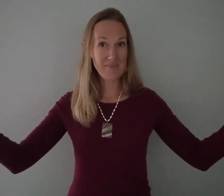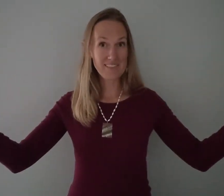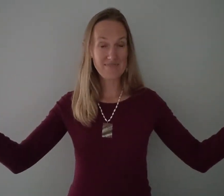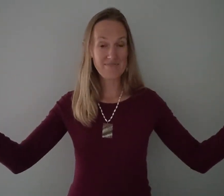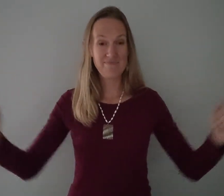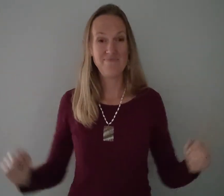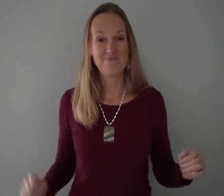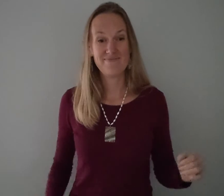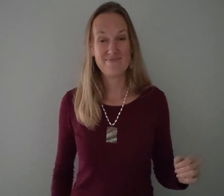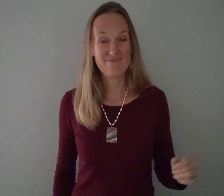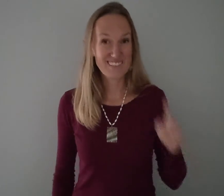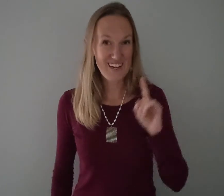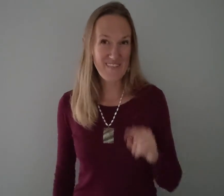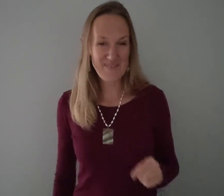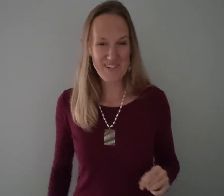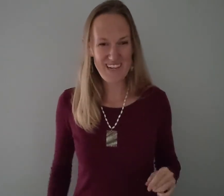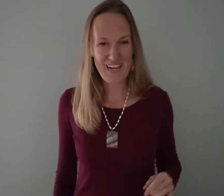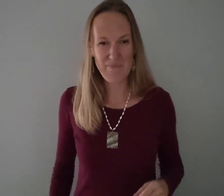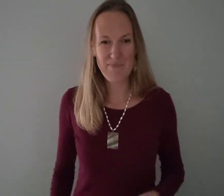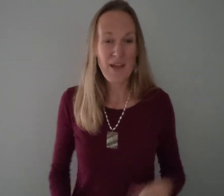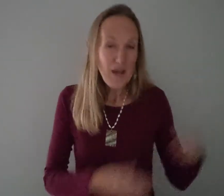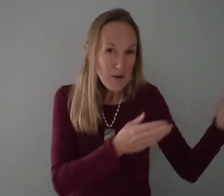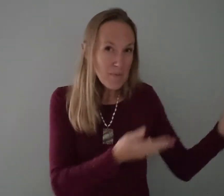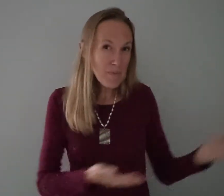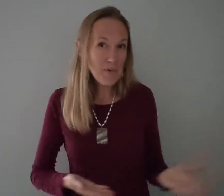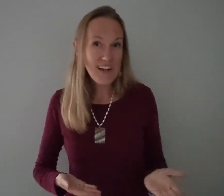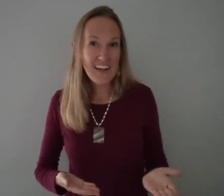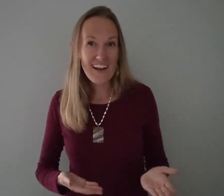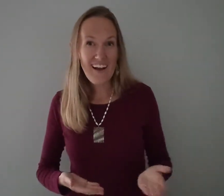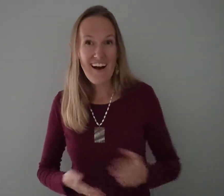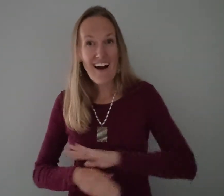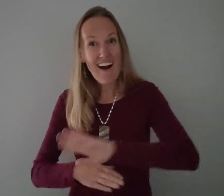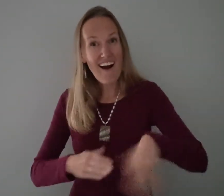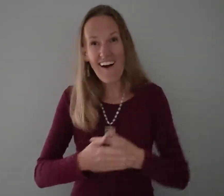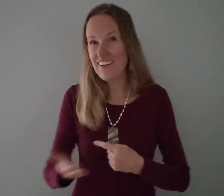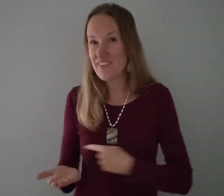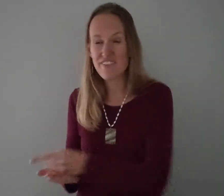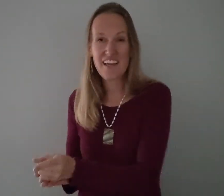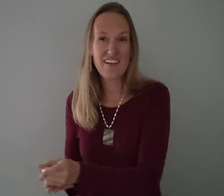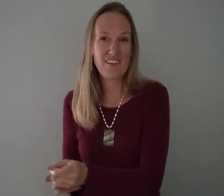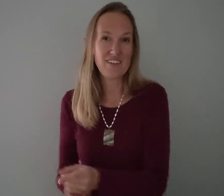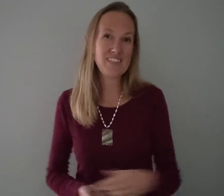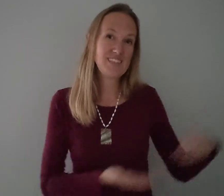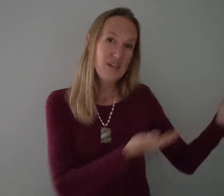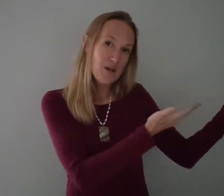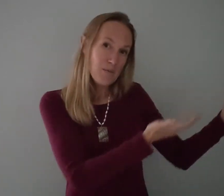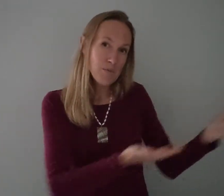arms? Let's try that one more time. Bring all your failures,